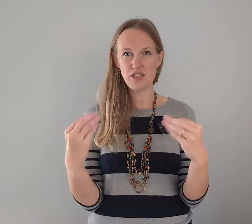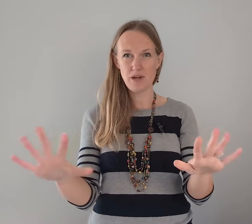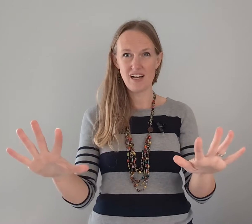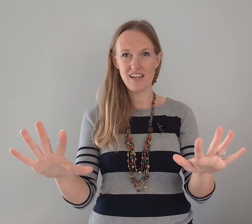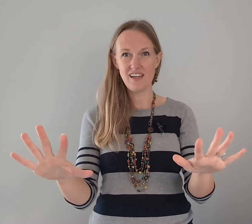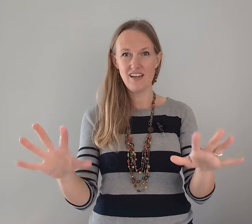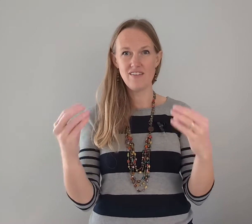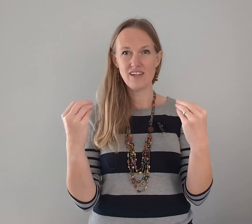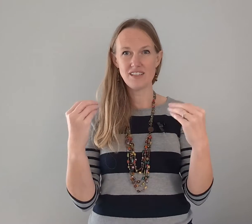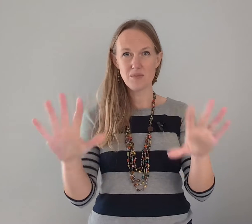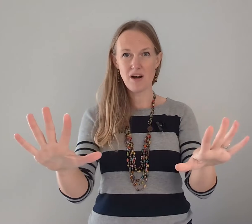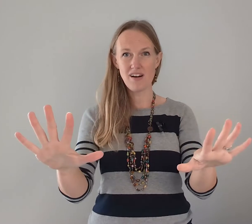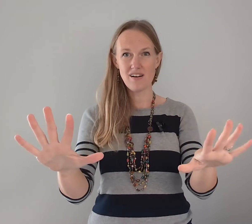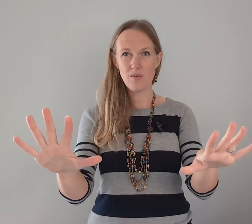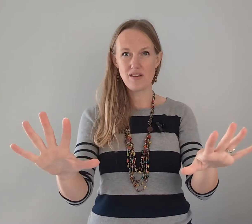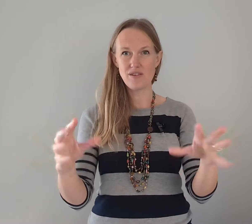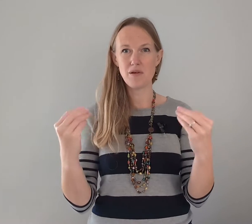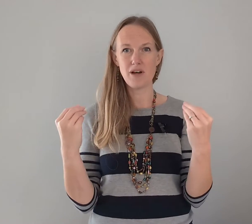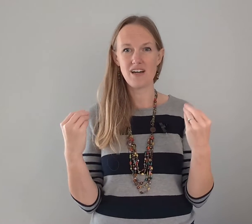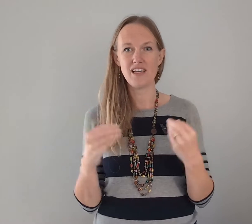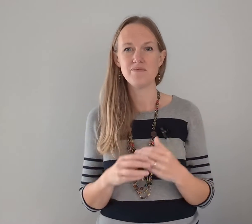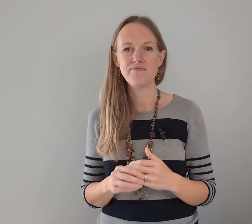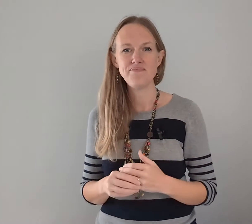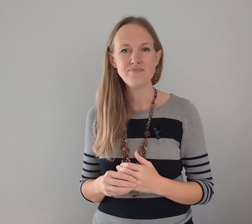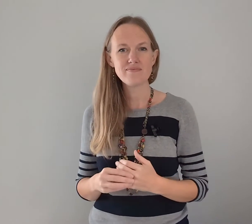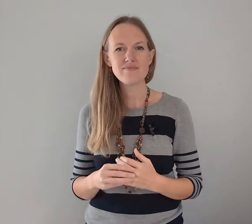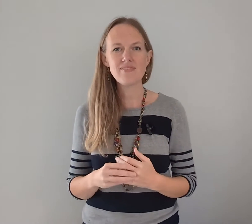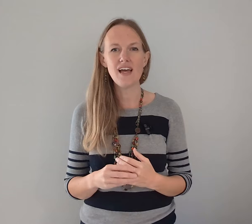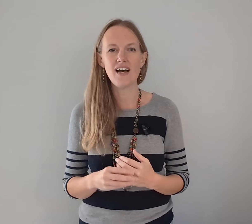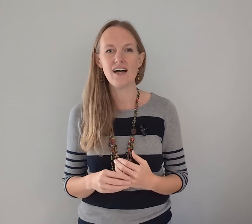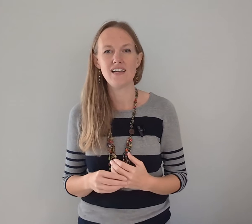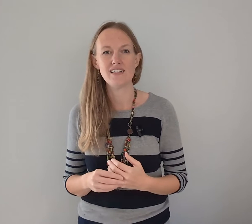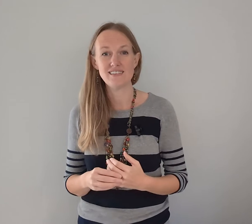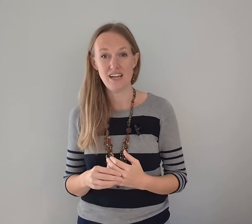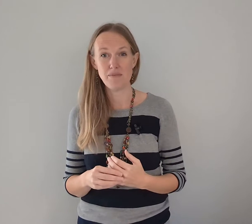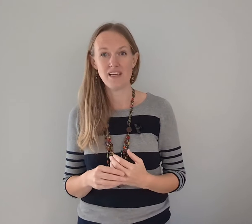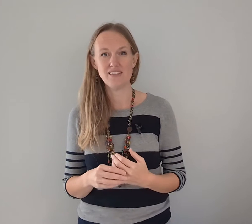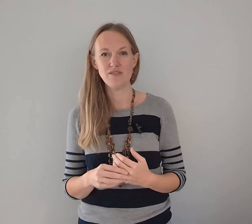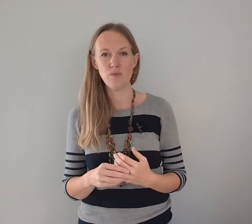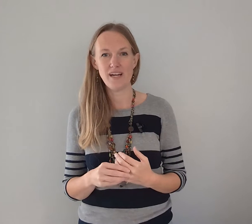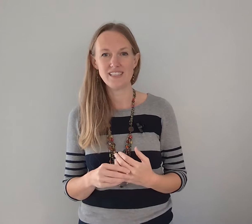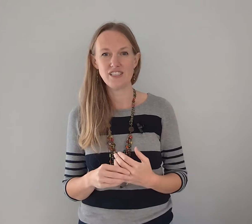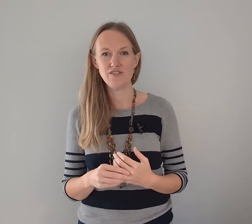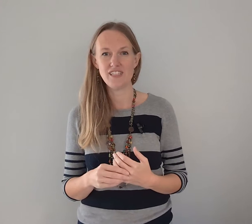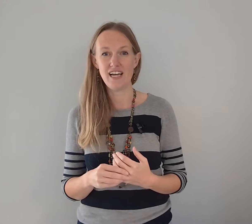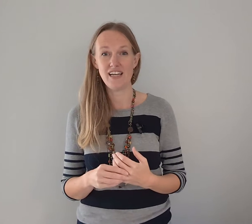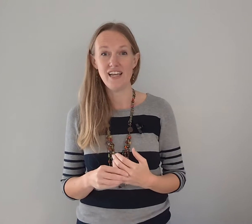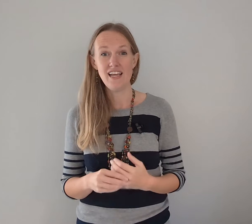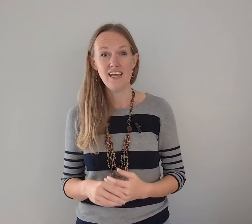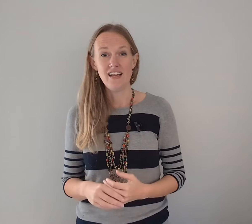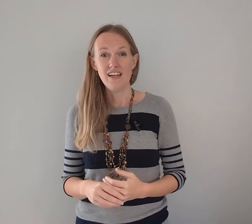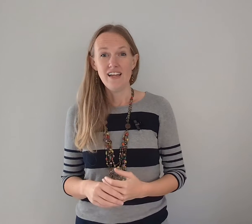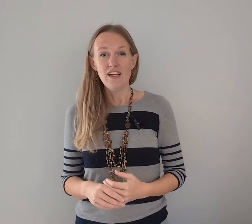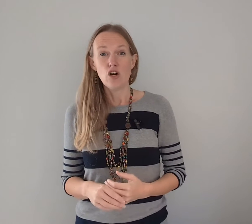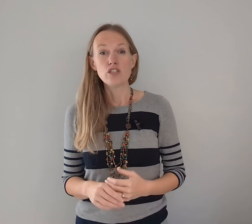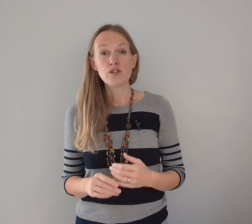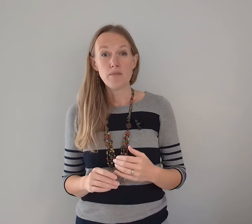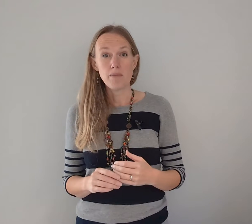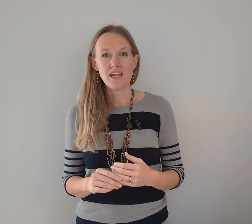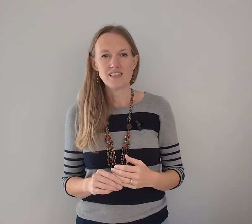your body, fingers apart, away from your body. Not because of what you've done. But because